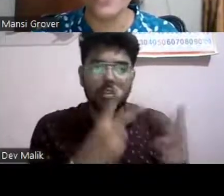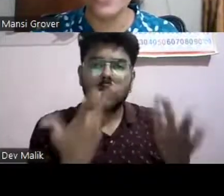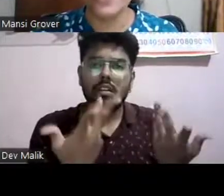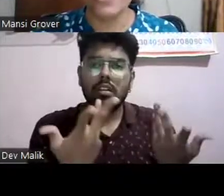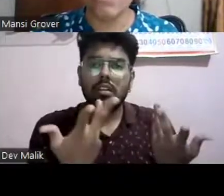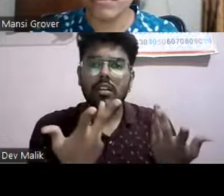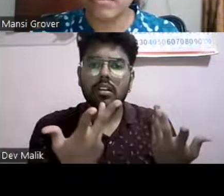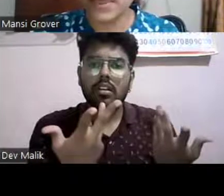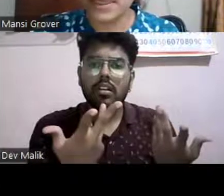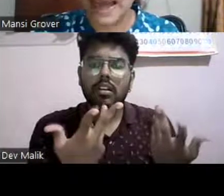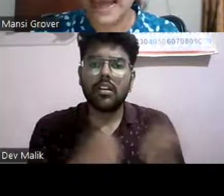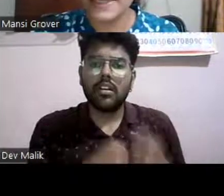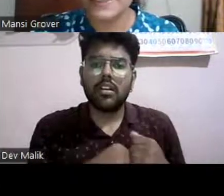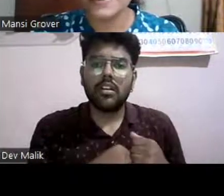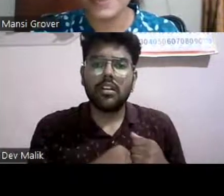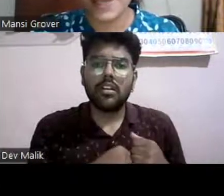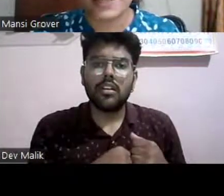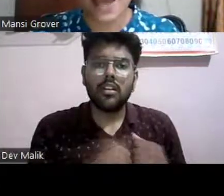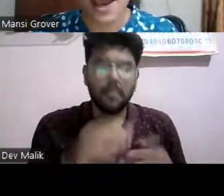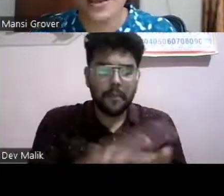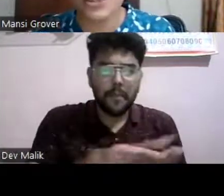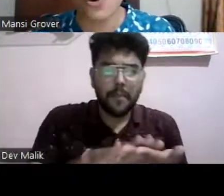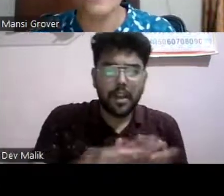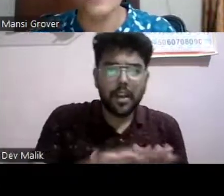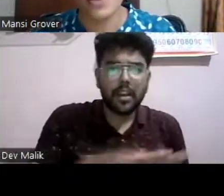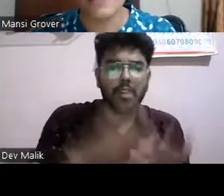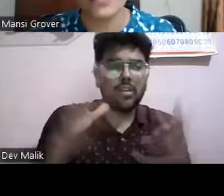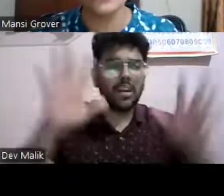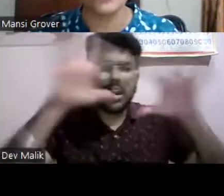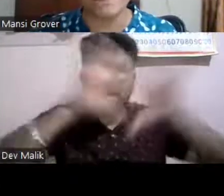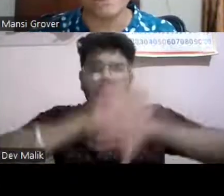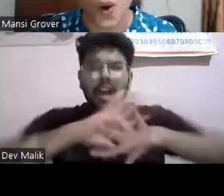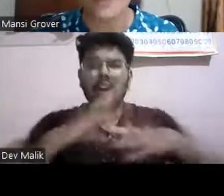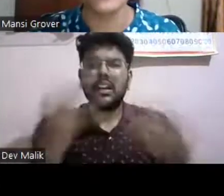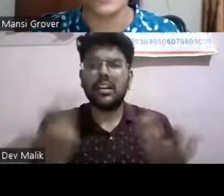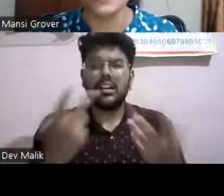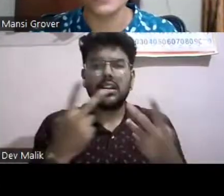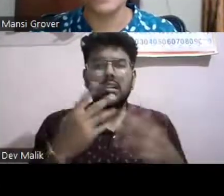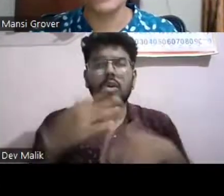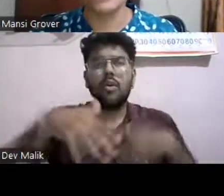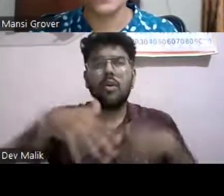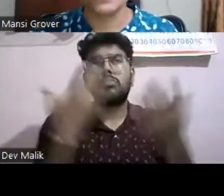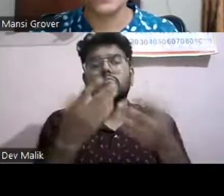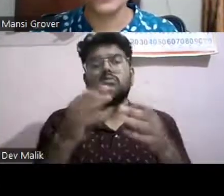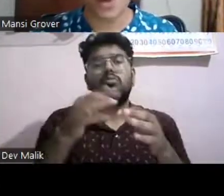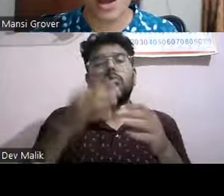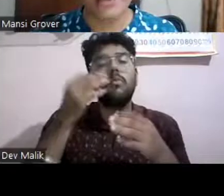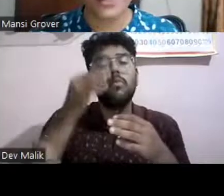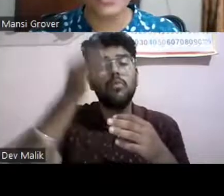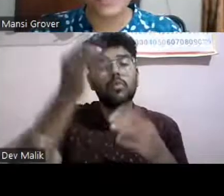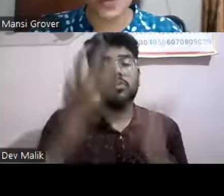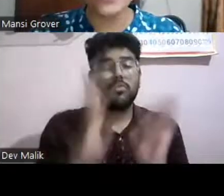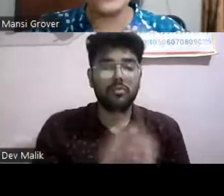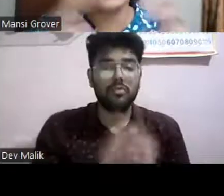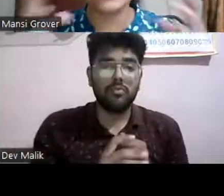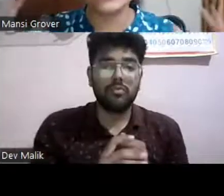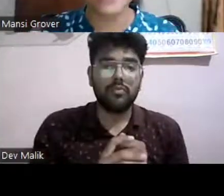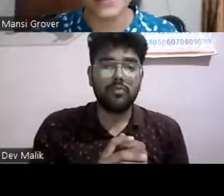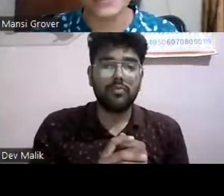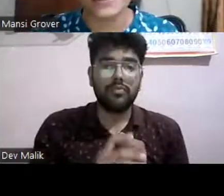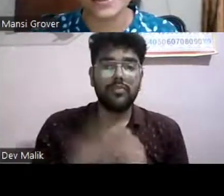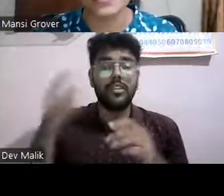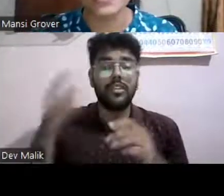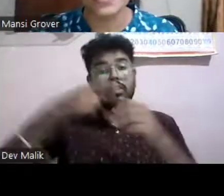of light and darkness, or are we looking beyond that? So are we clouding